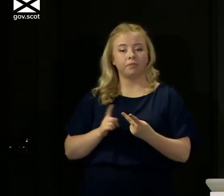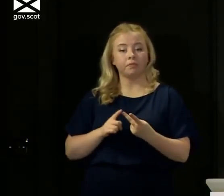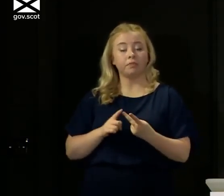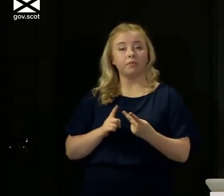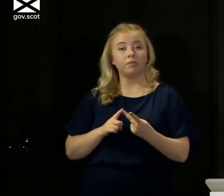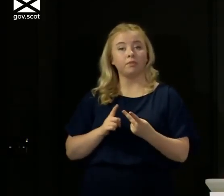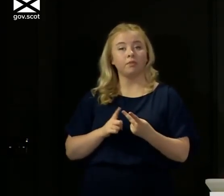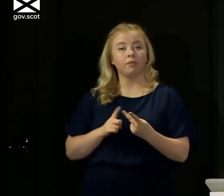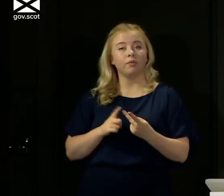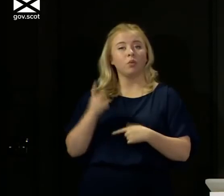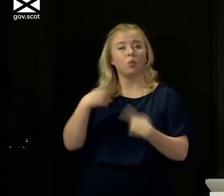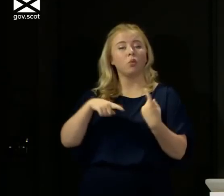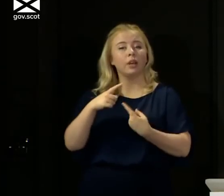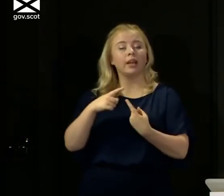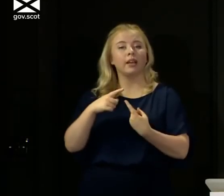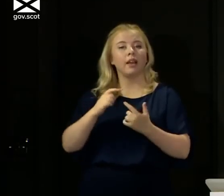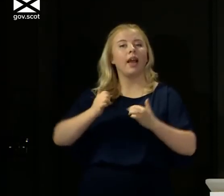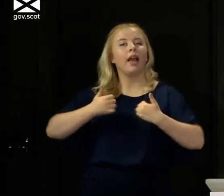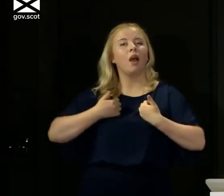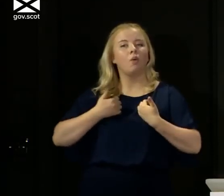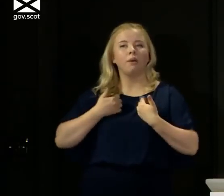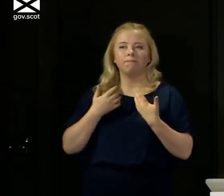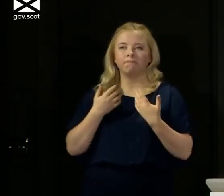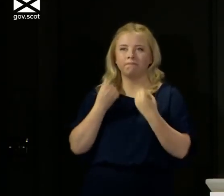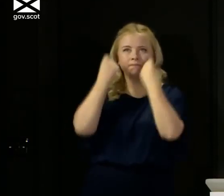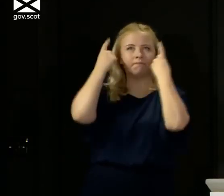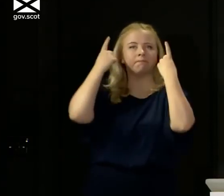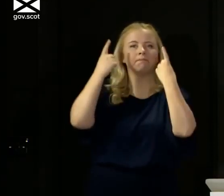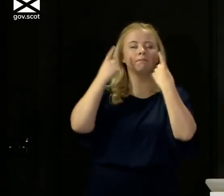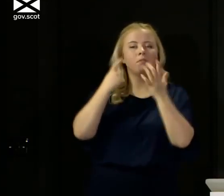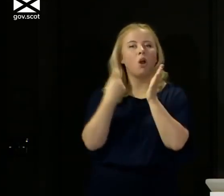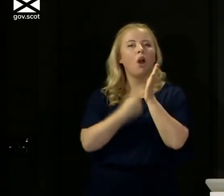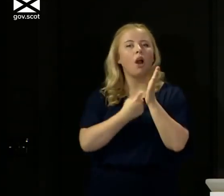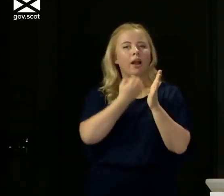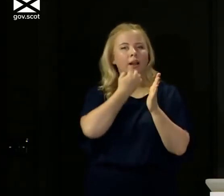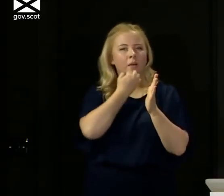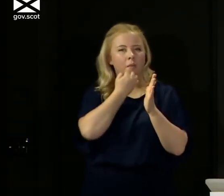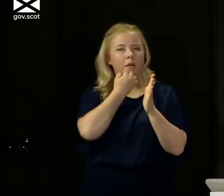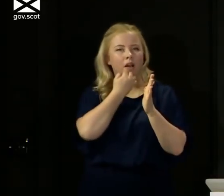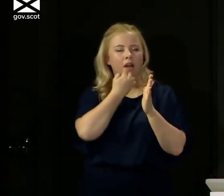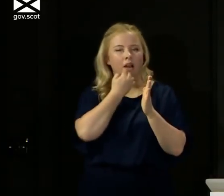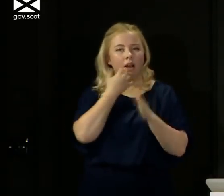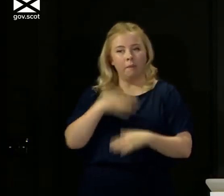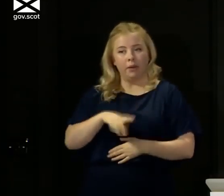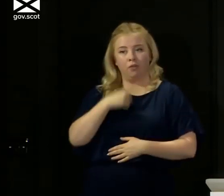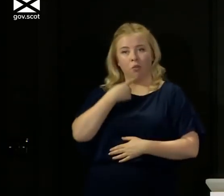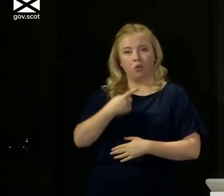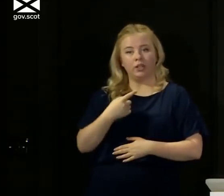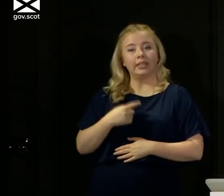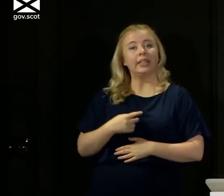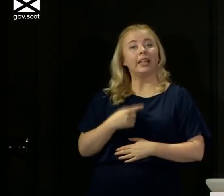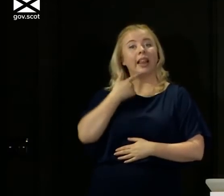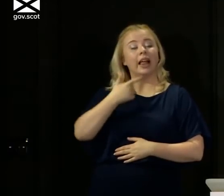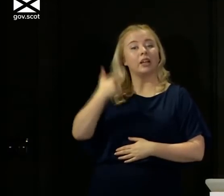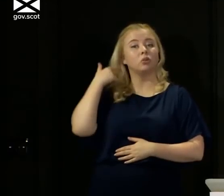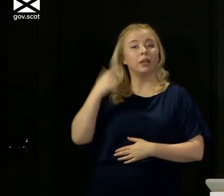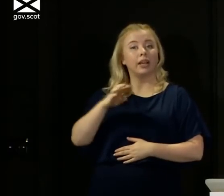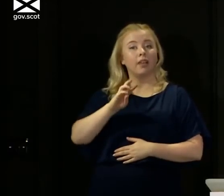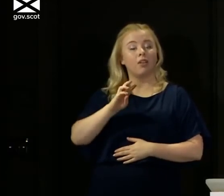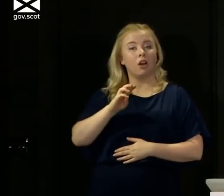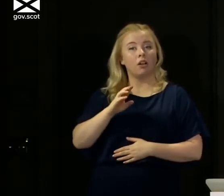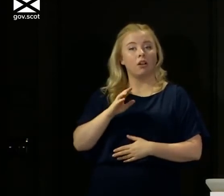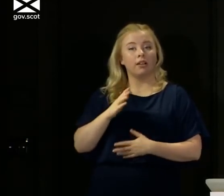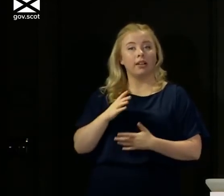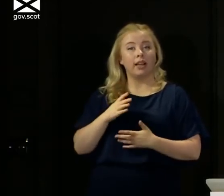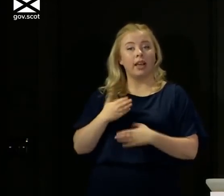simply be that our current understanding of the R number, which was last reported last Thursday, it predates the phase